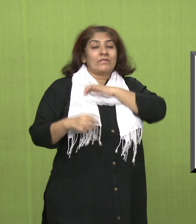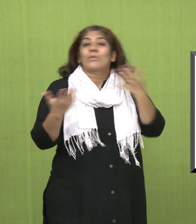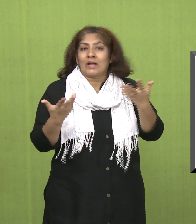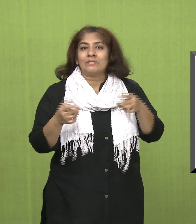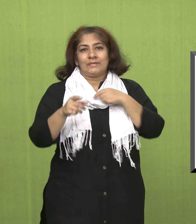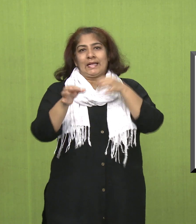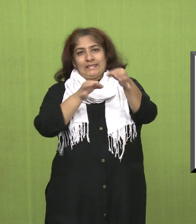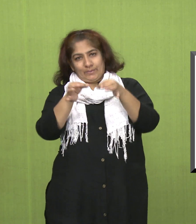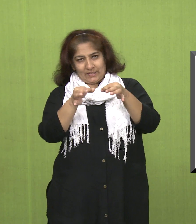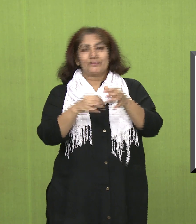better.